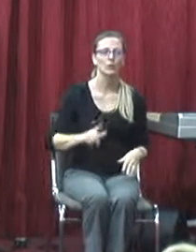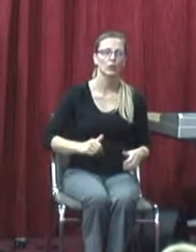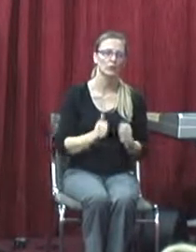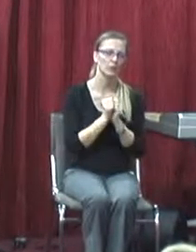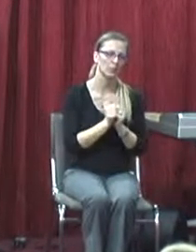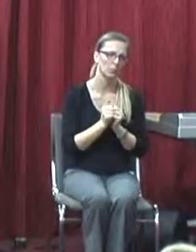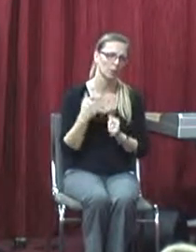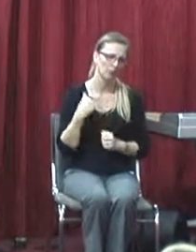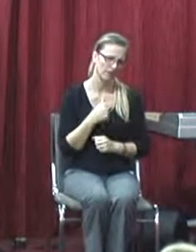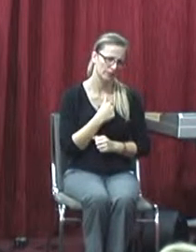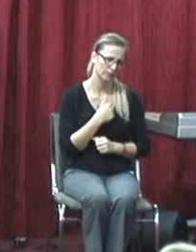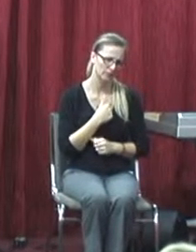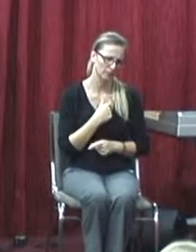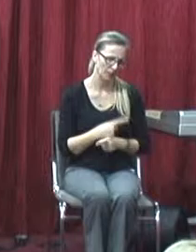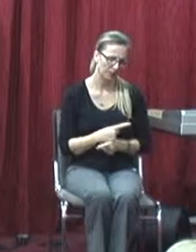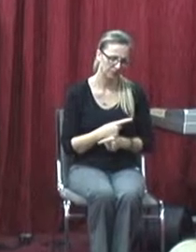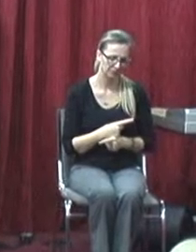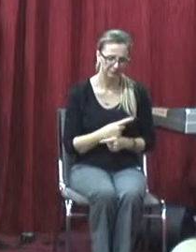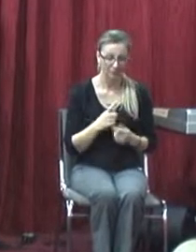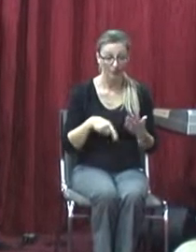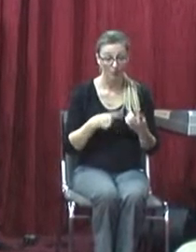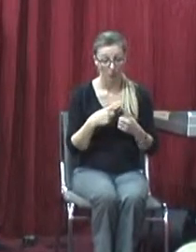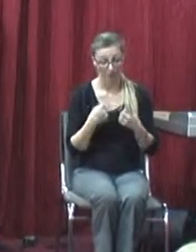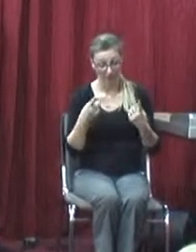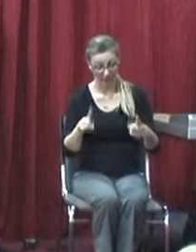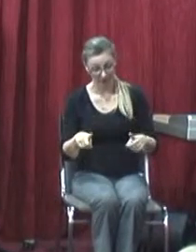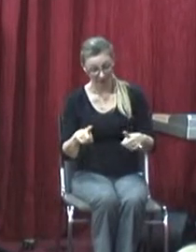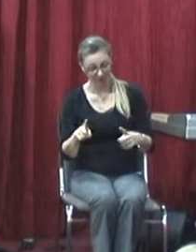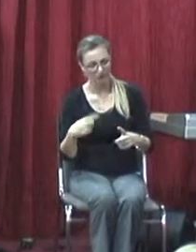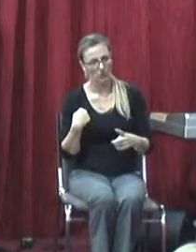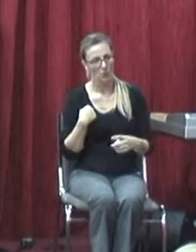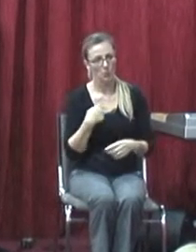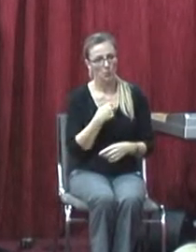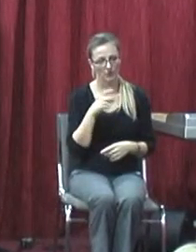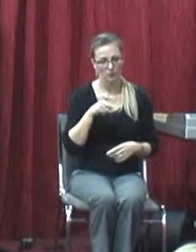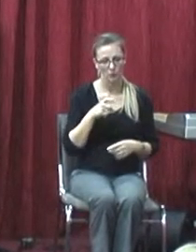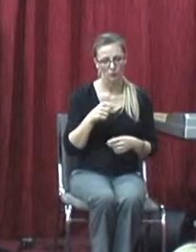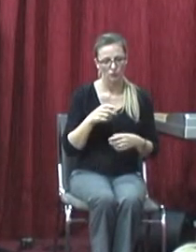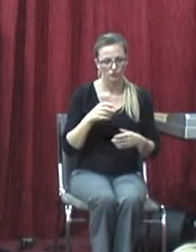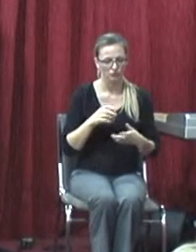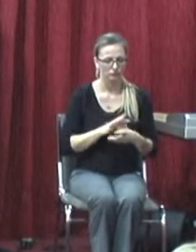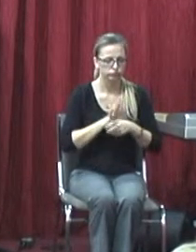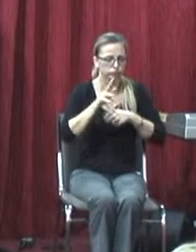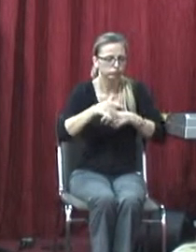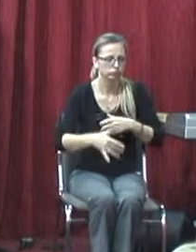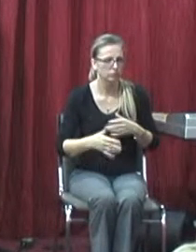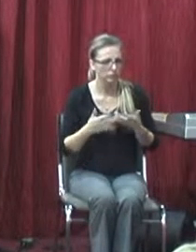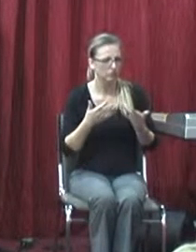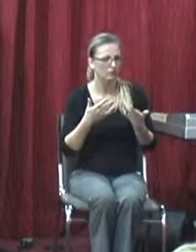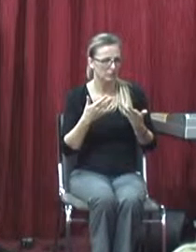us, right? And when that happens, we're supposed to prosper. You see that?